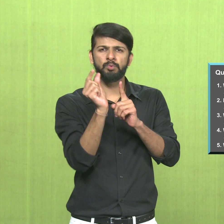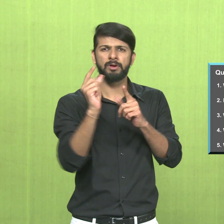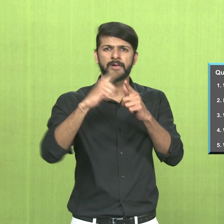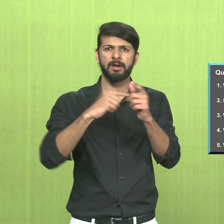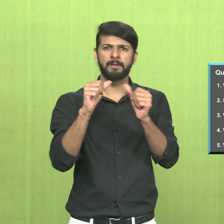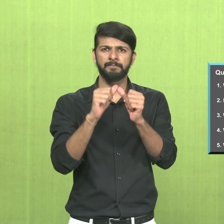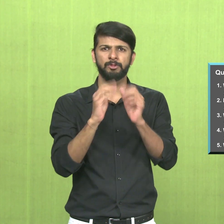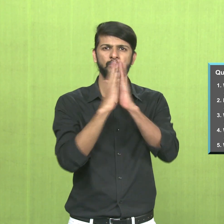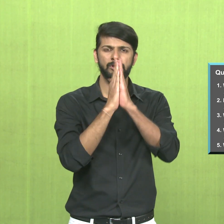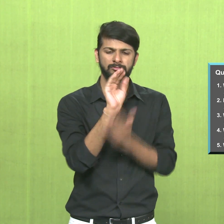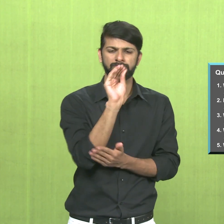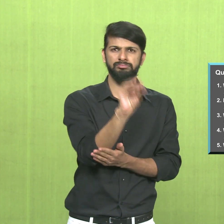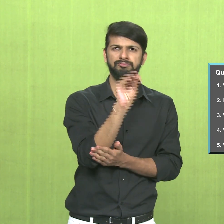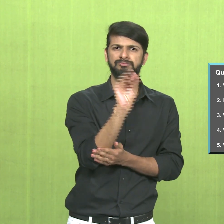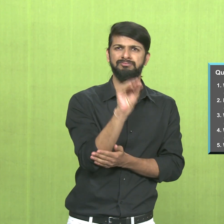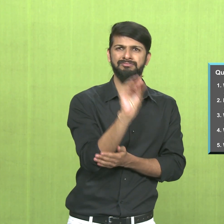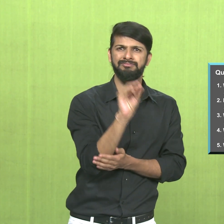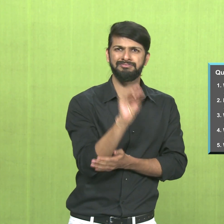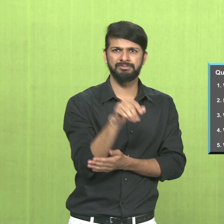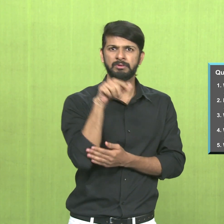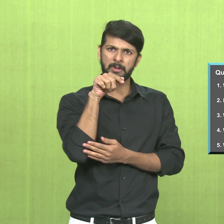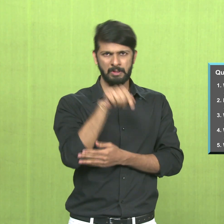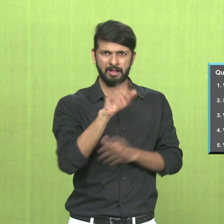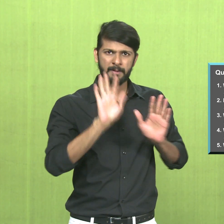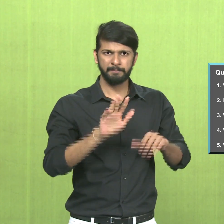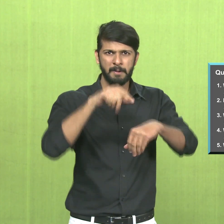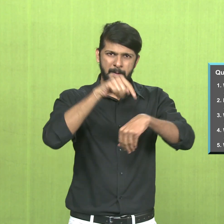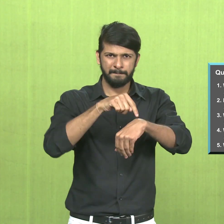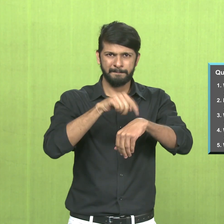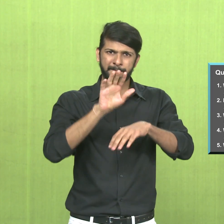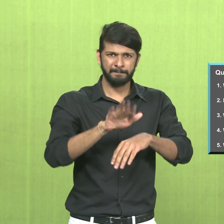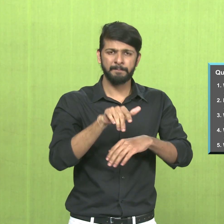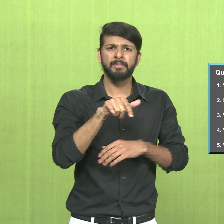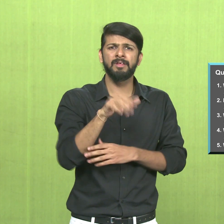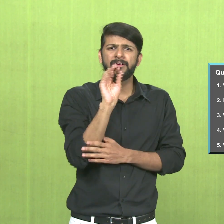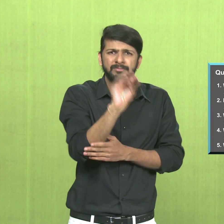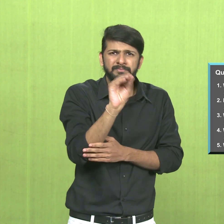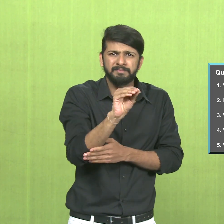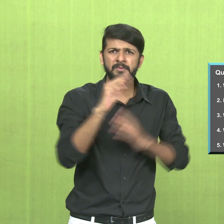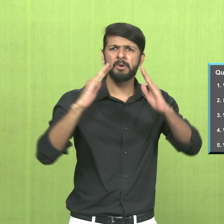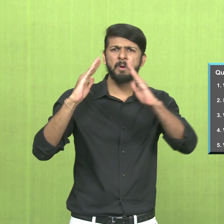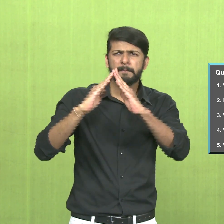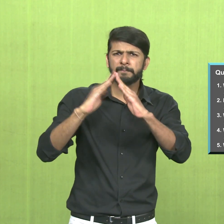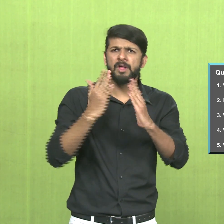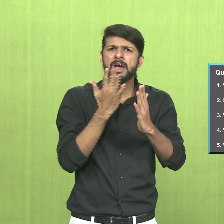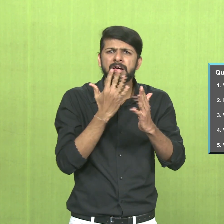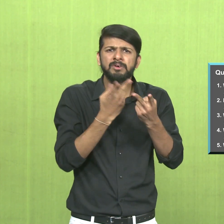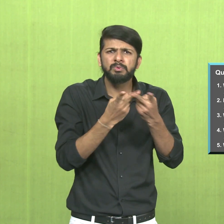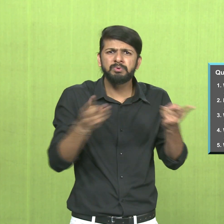Questions. Question number 1, when and where is puja chalk or puja ka